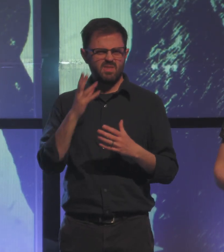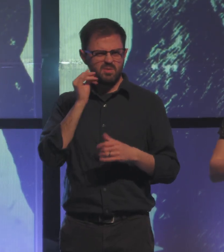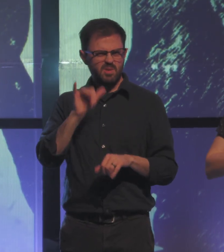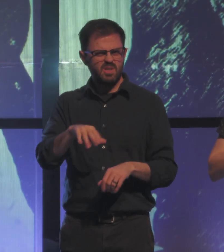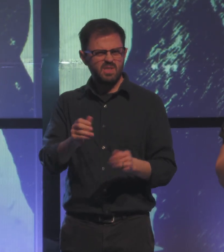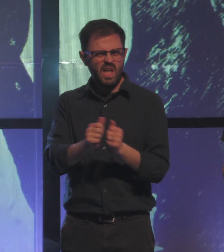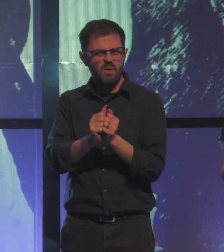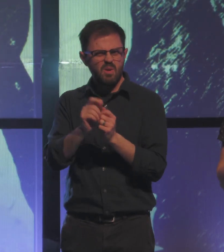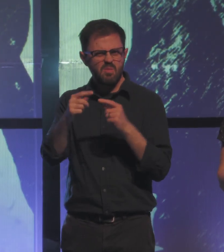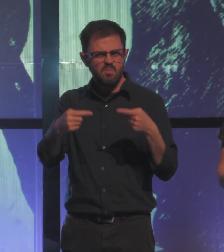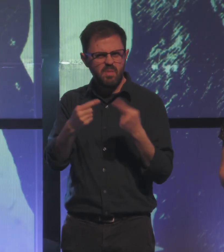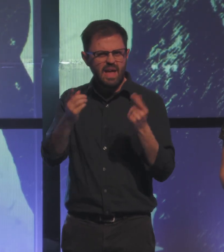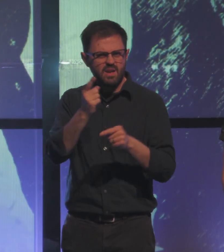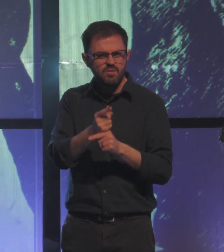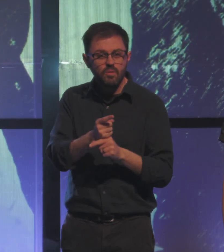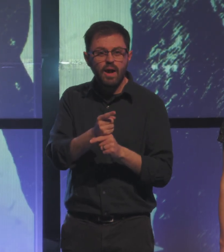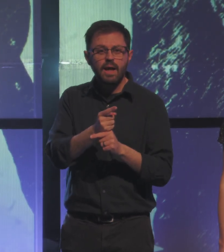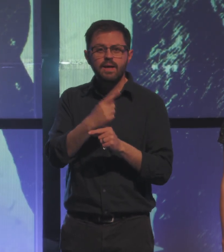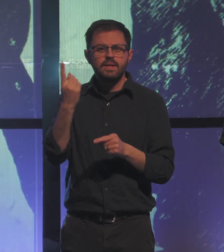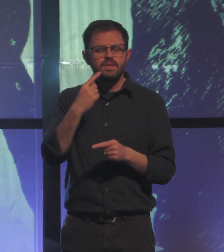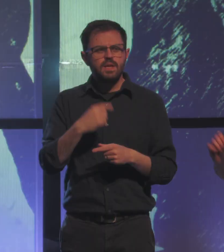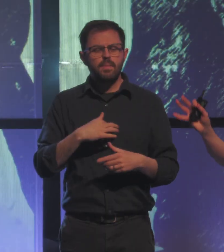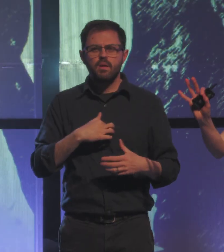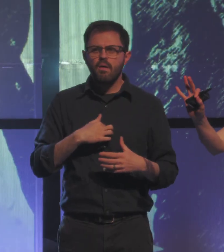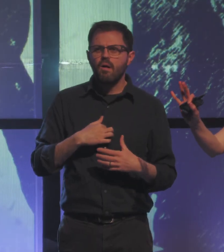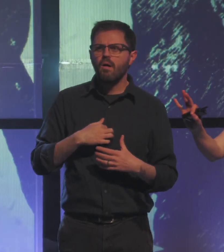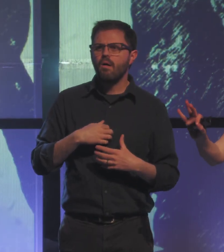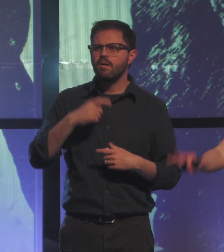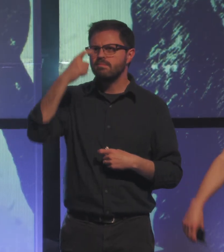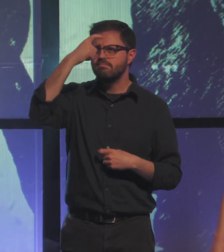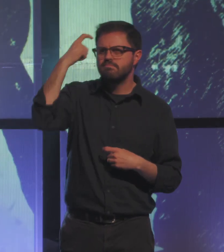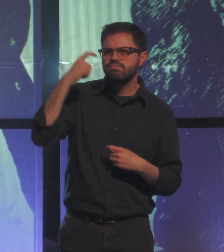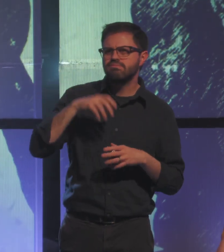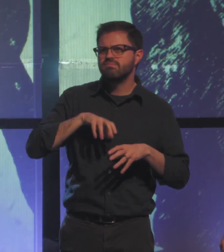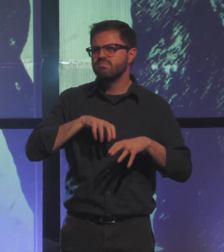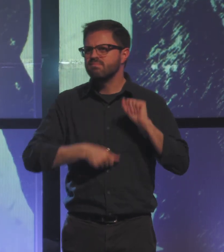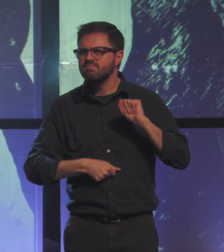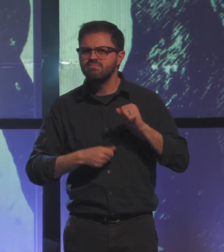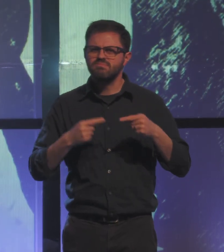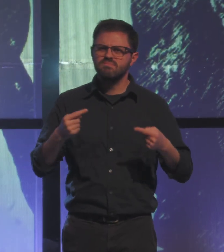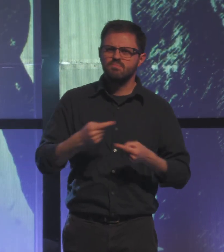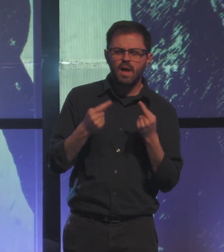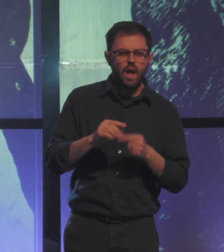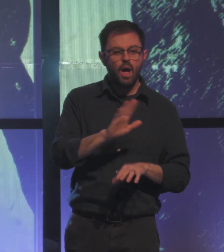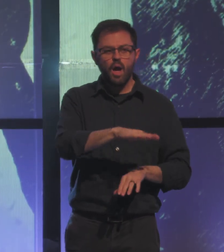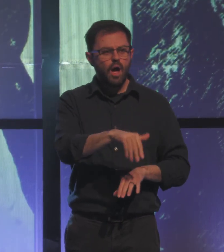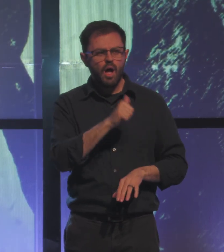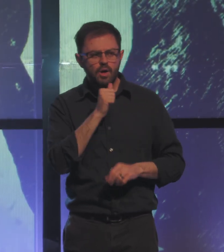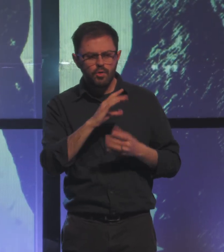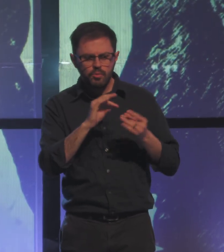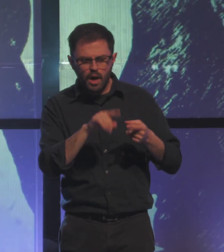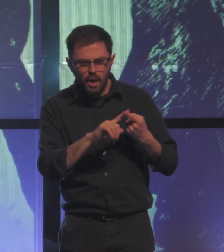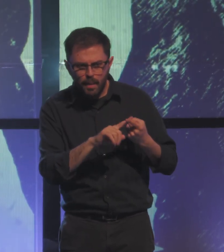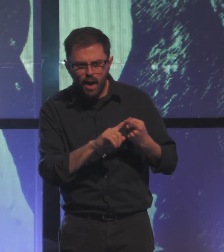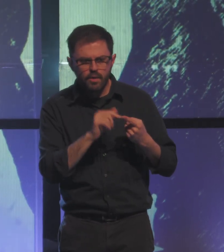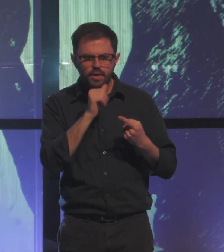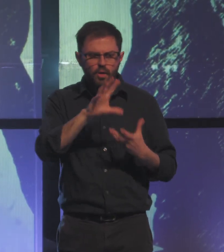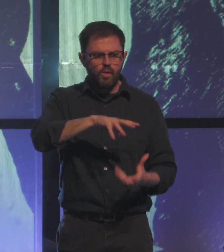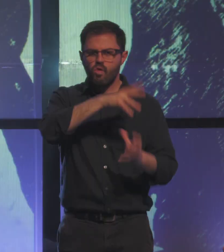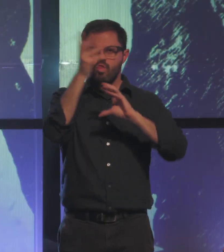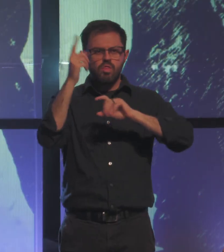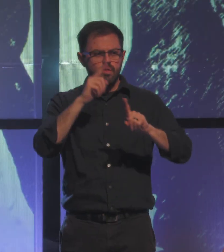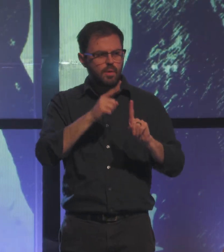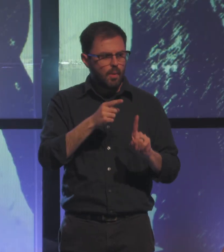When someone is experiencing pain, be quiet. Don't talk about it. Do not disrupt this moment. Don't make